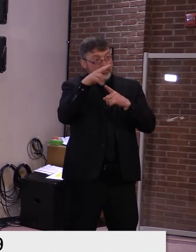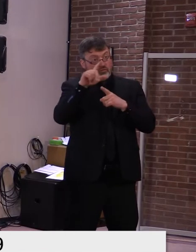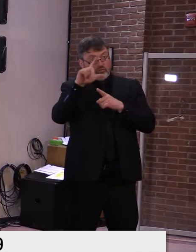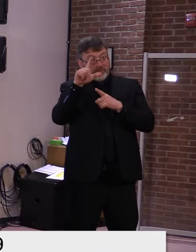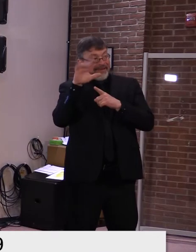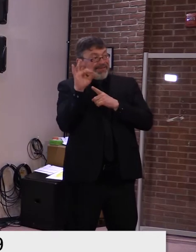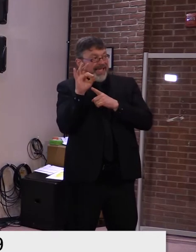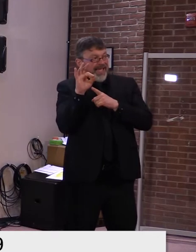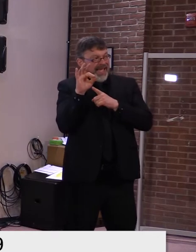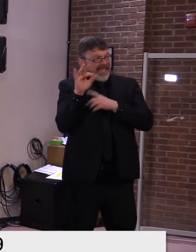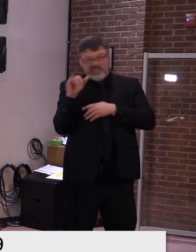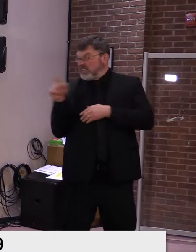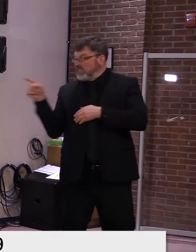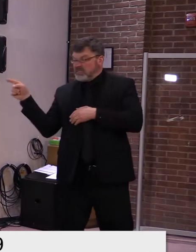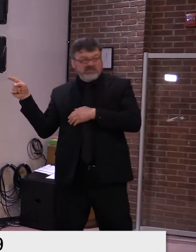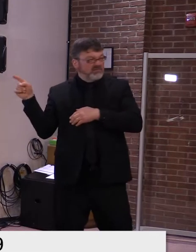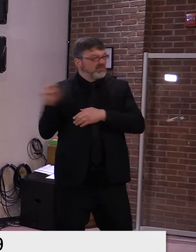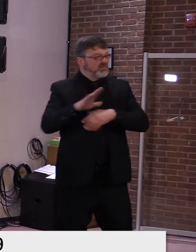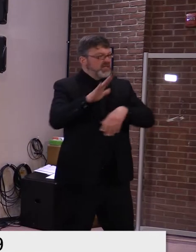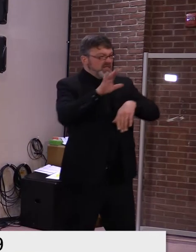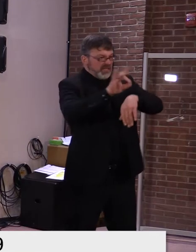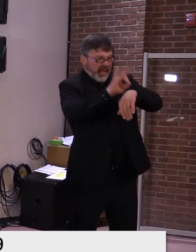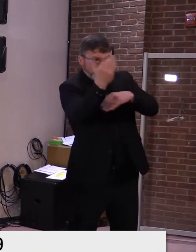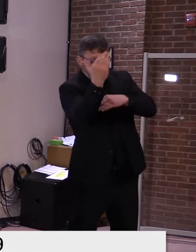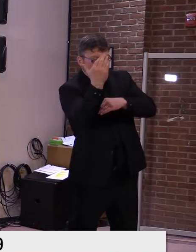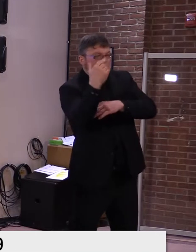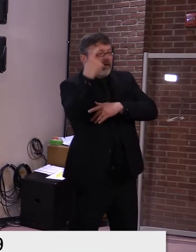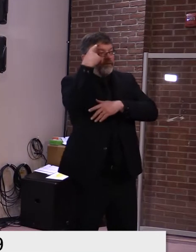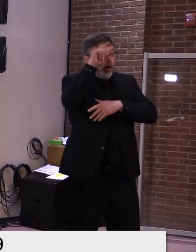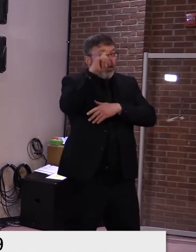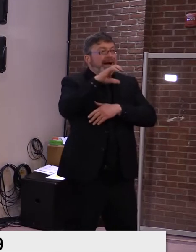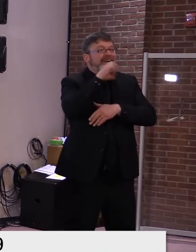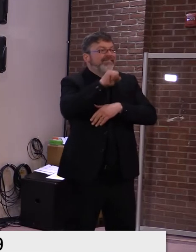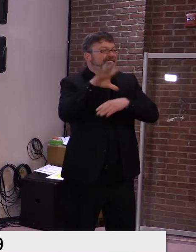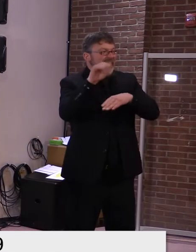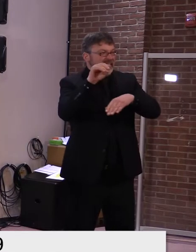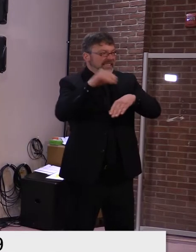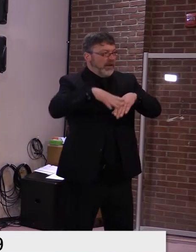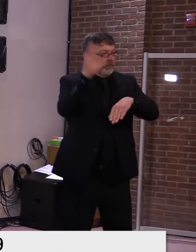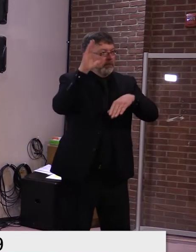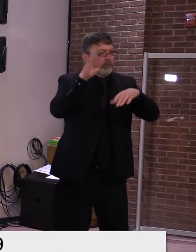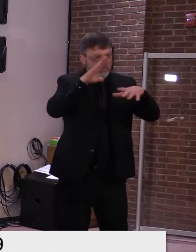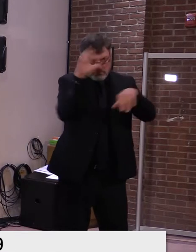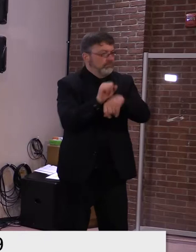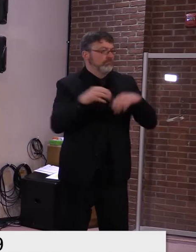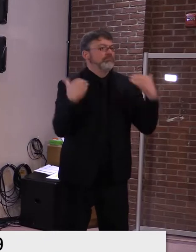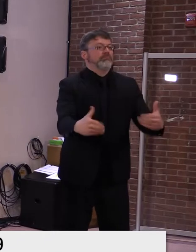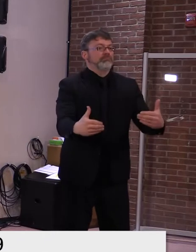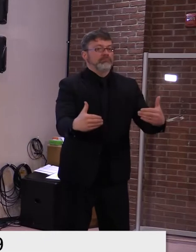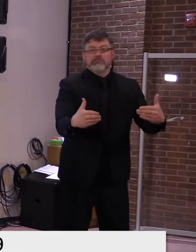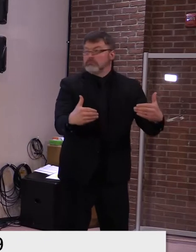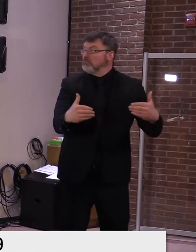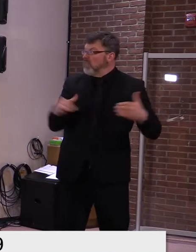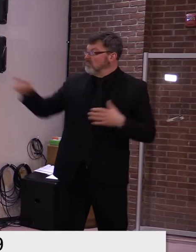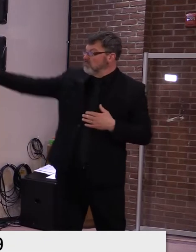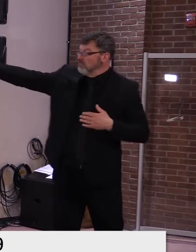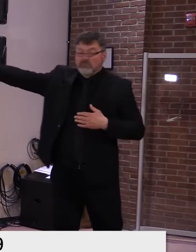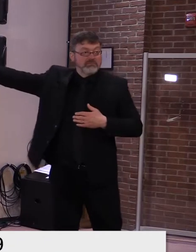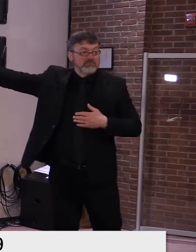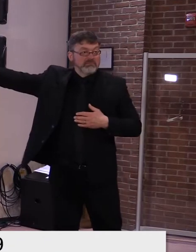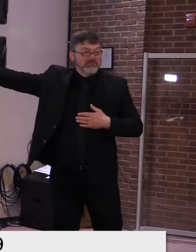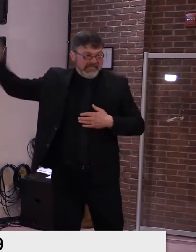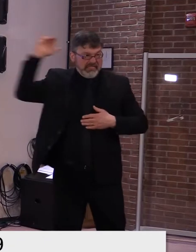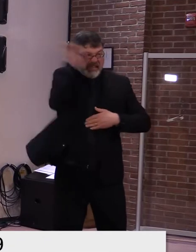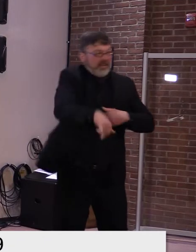over. You can make your appointment at one of our health partner clinics, which includes Costco and Walmart, through the